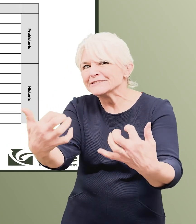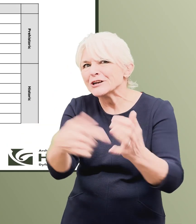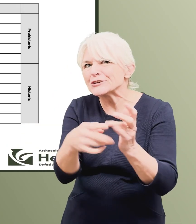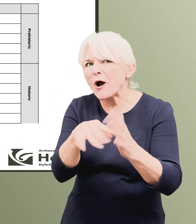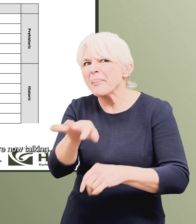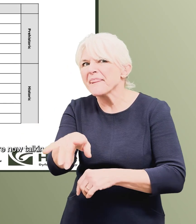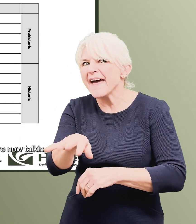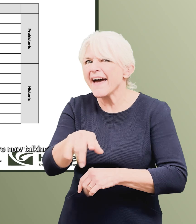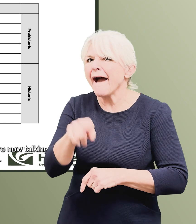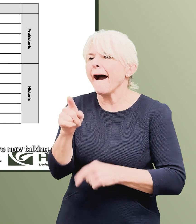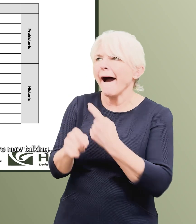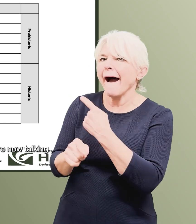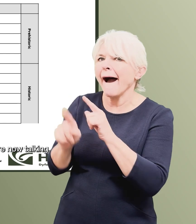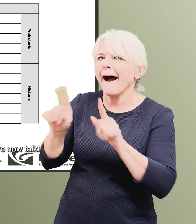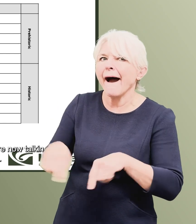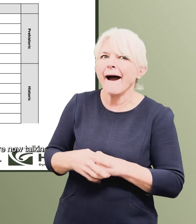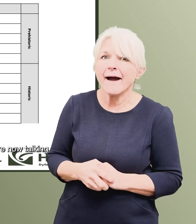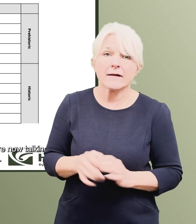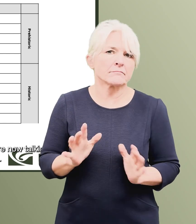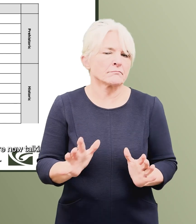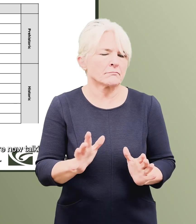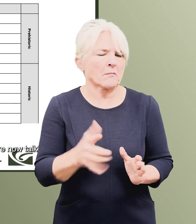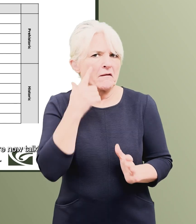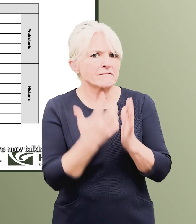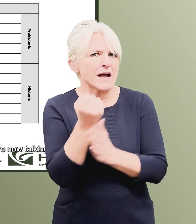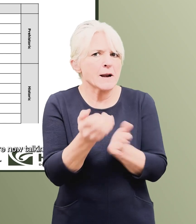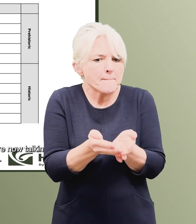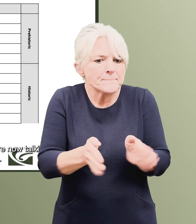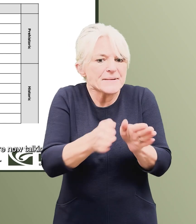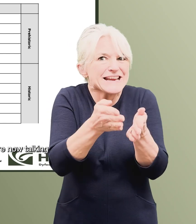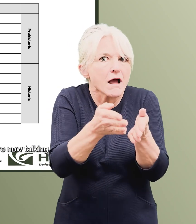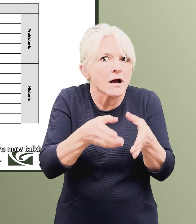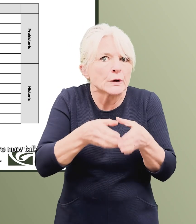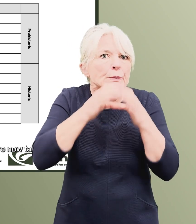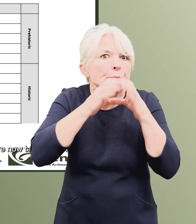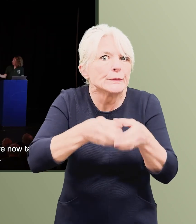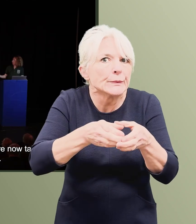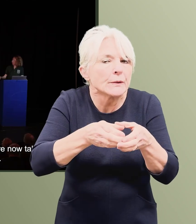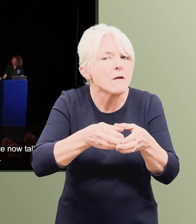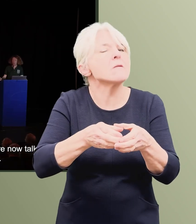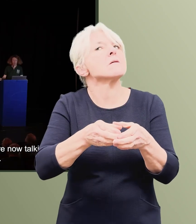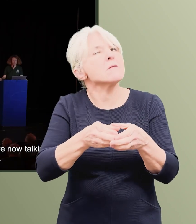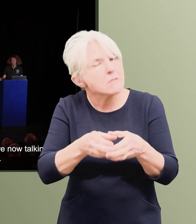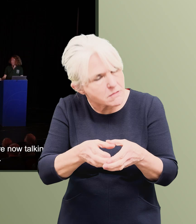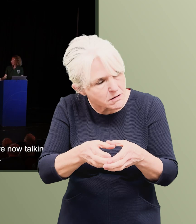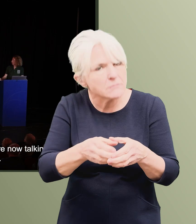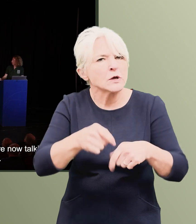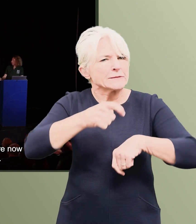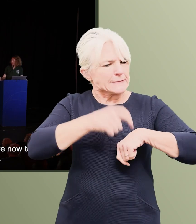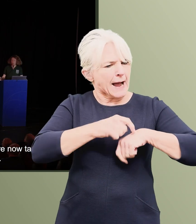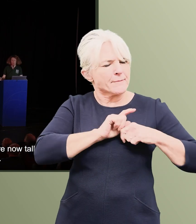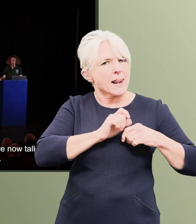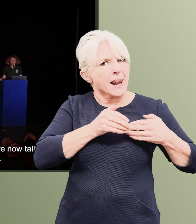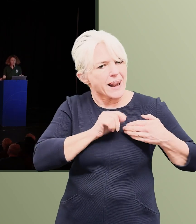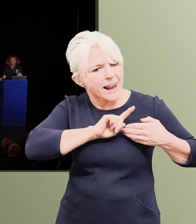it, and beakers, so we have moved on in time. So we're now talking about the Bronze Age, about 2300